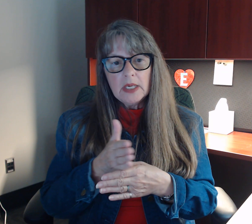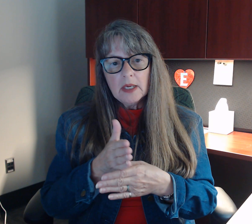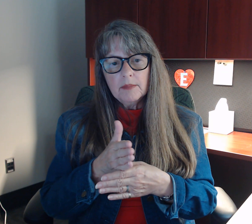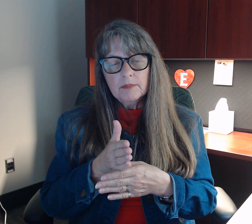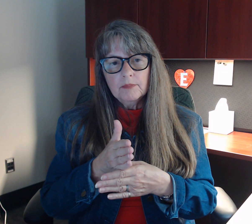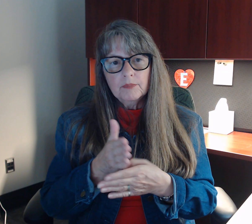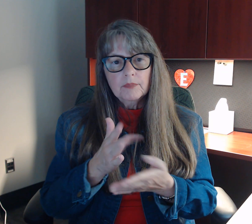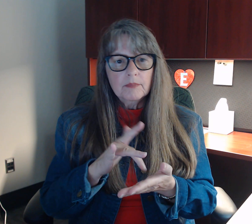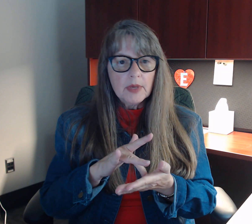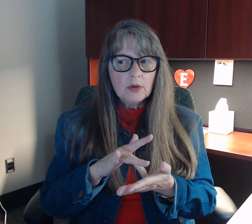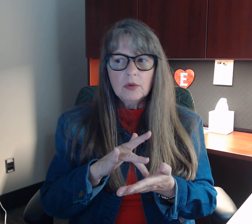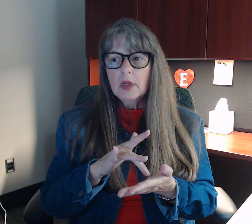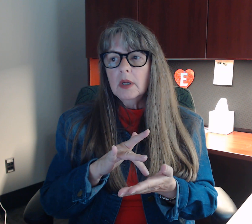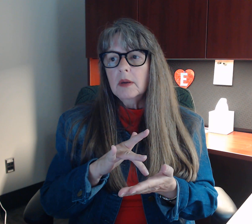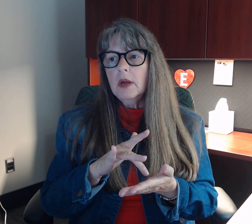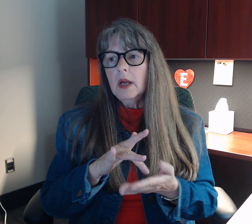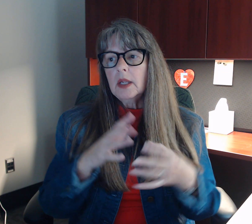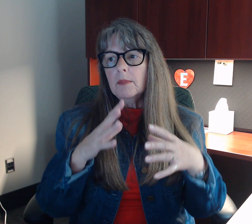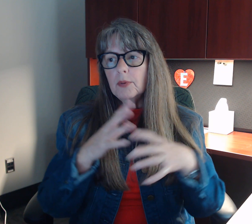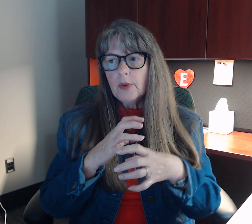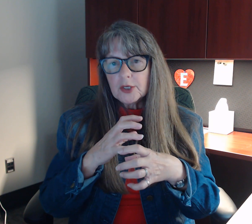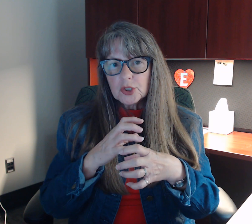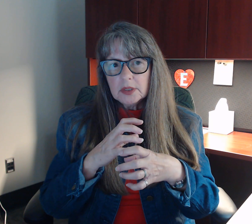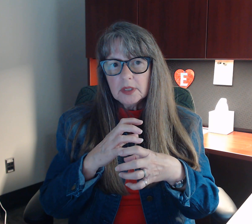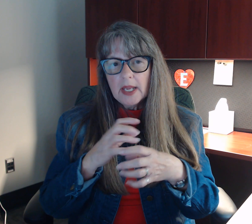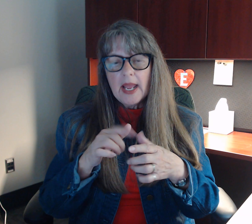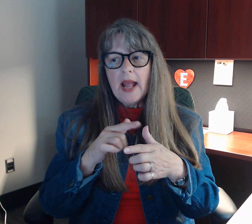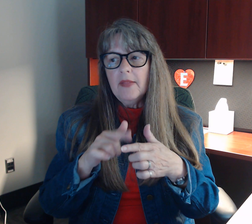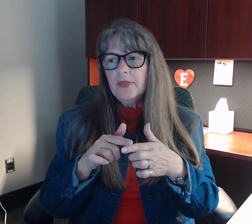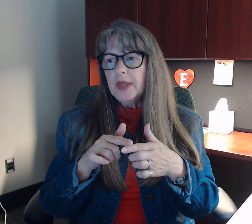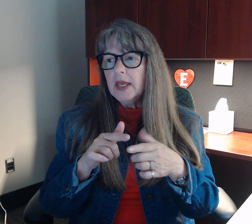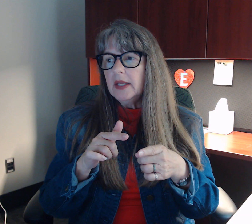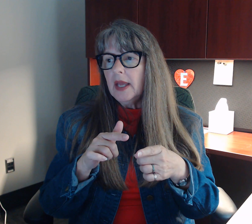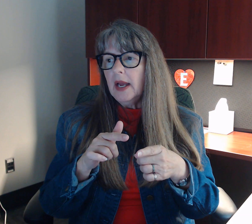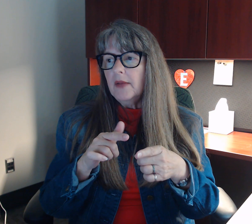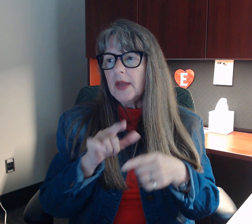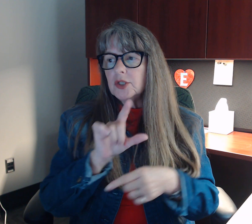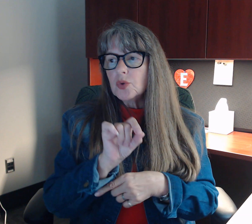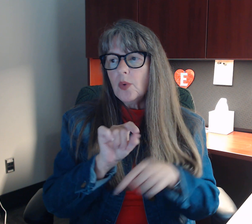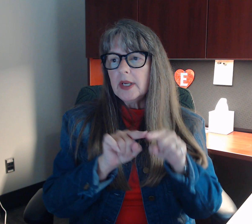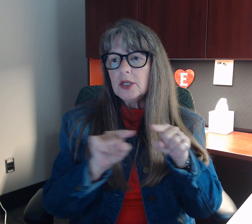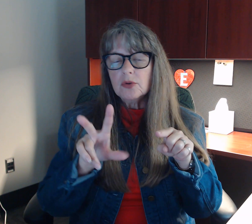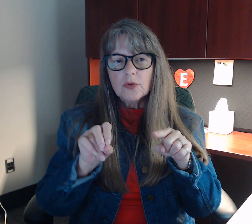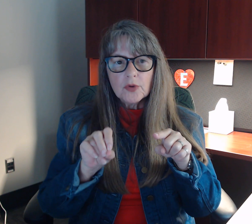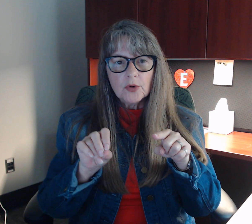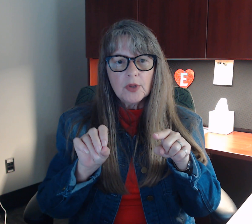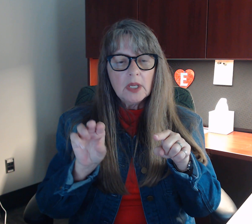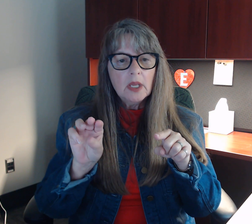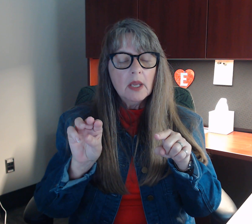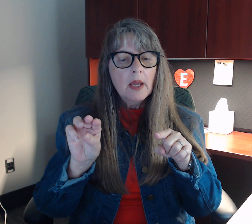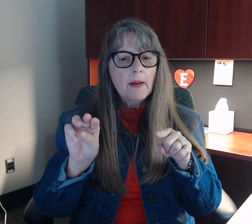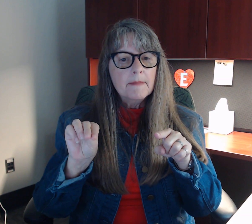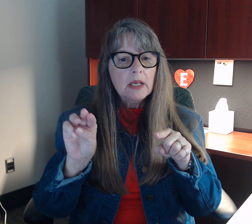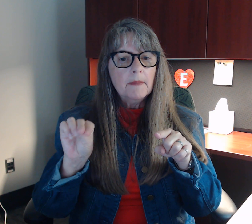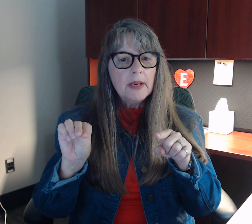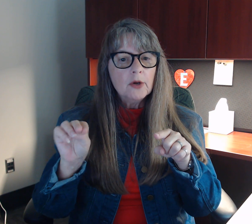medium, middle compression, and then that's 20 to 30 millimeters